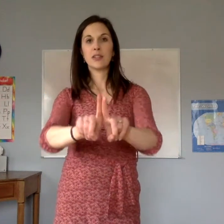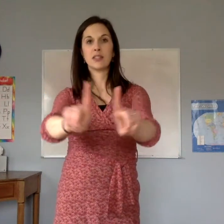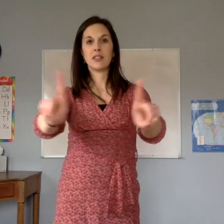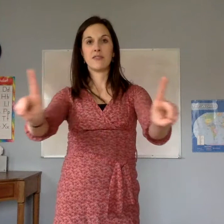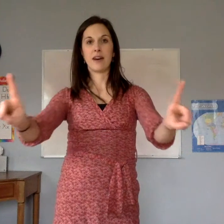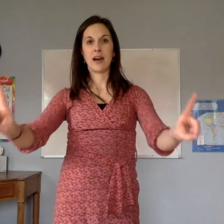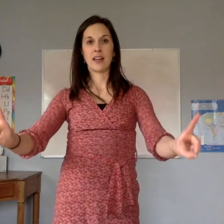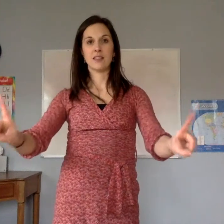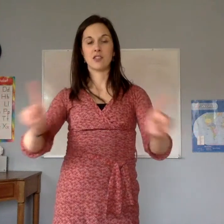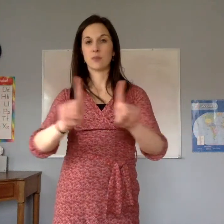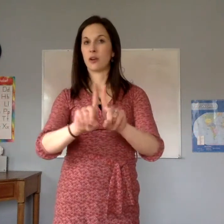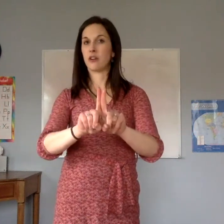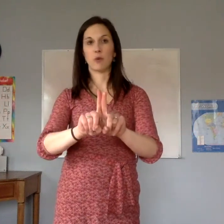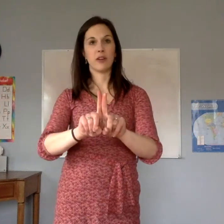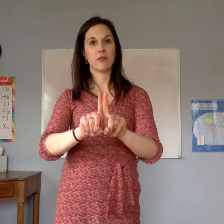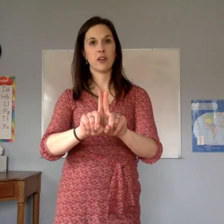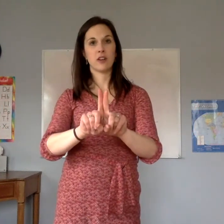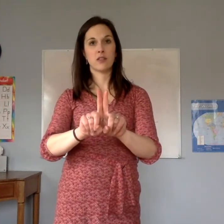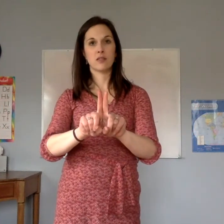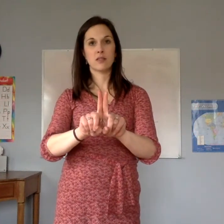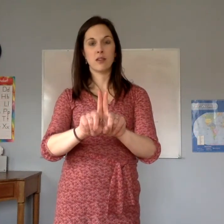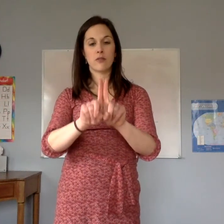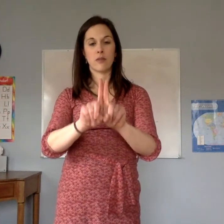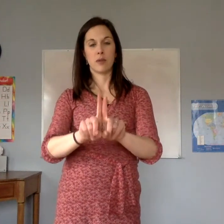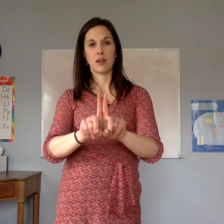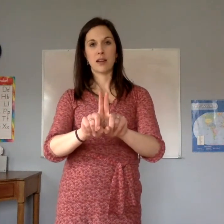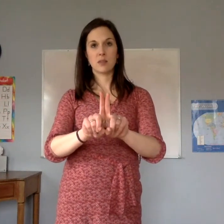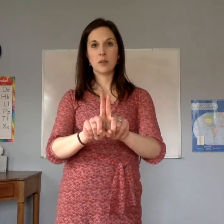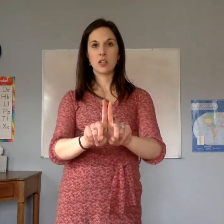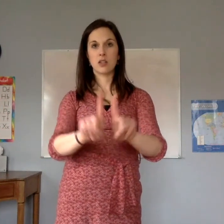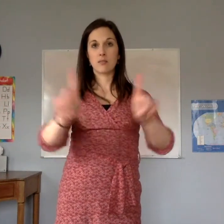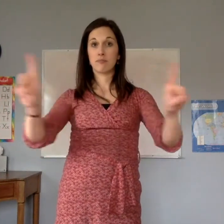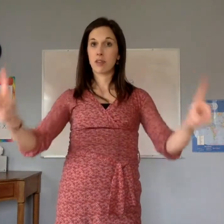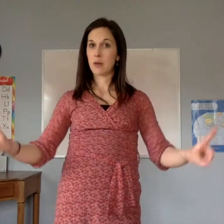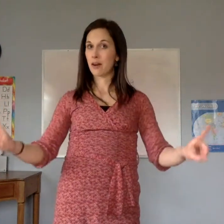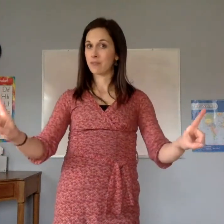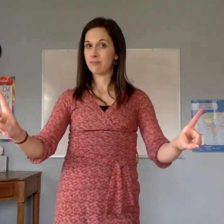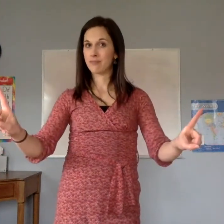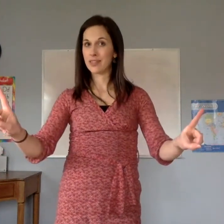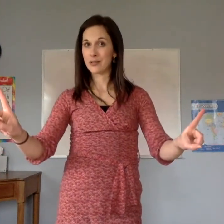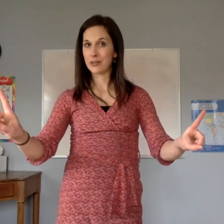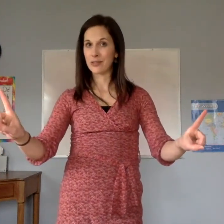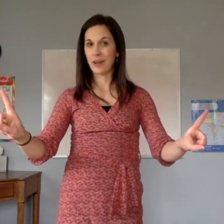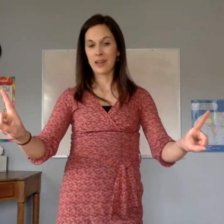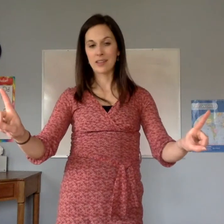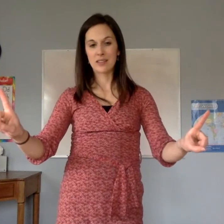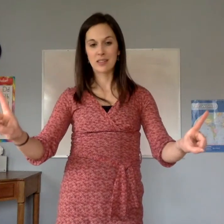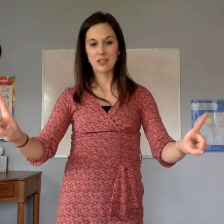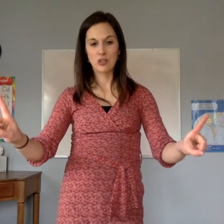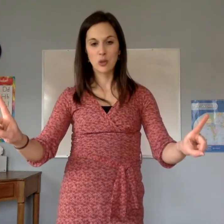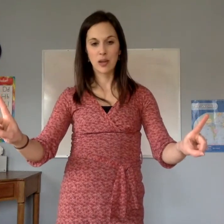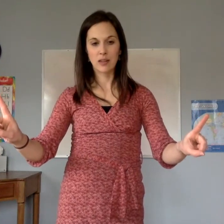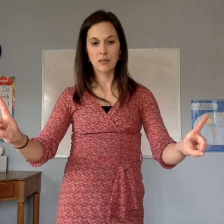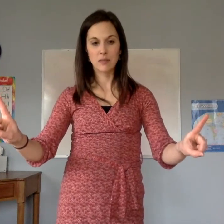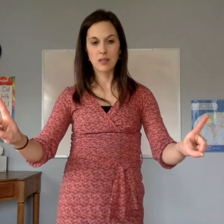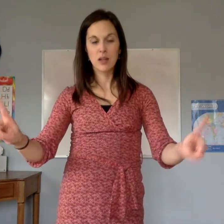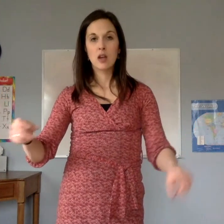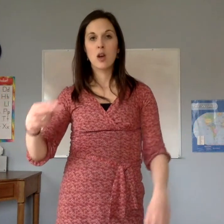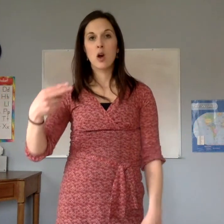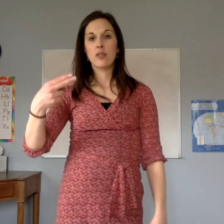Israel divides, just bring your pointer fingers from being next to each other apart. Israel divides into 2 kingdoms.